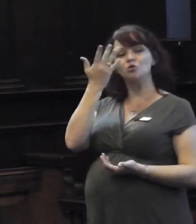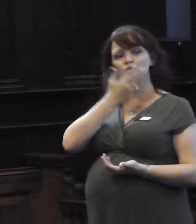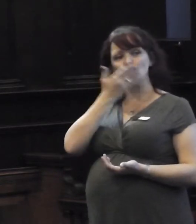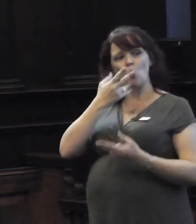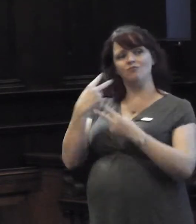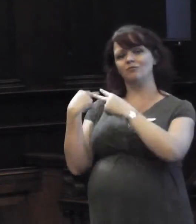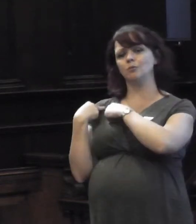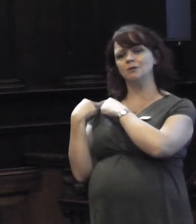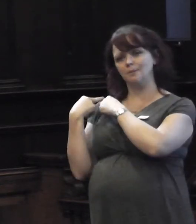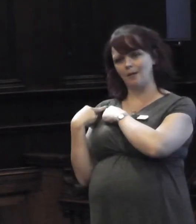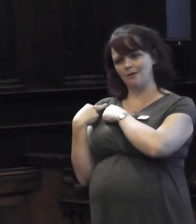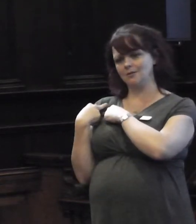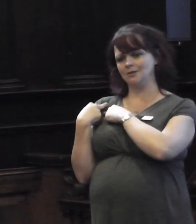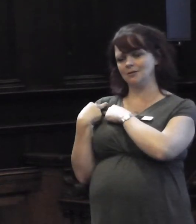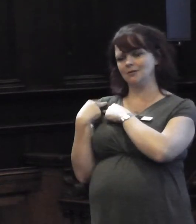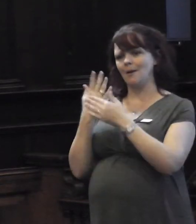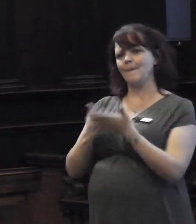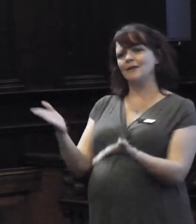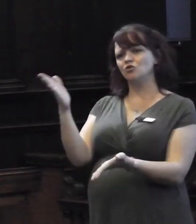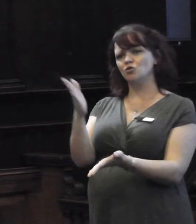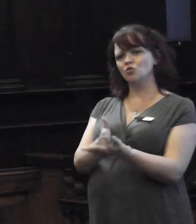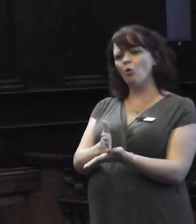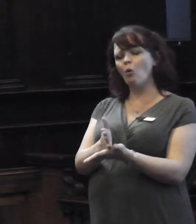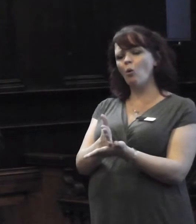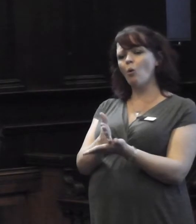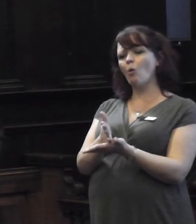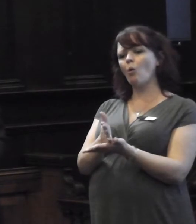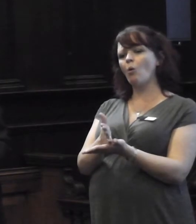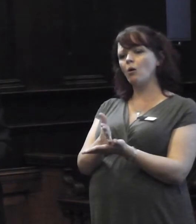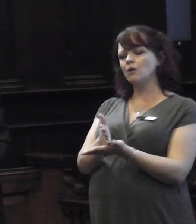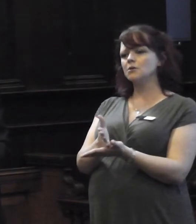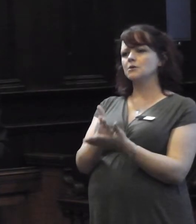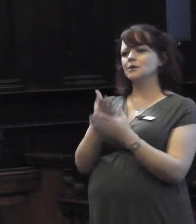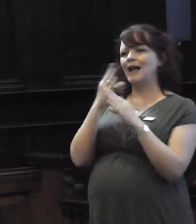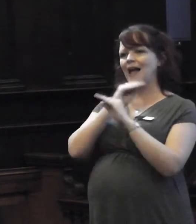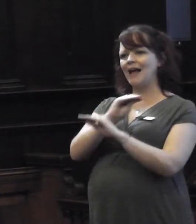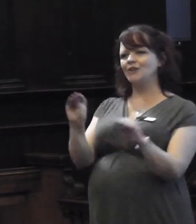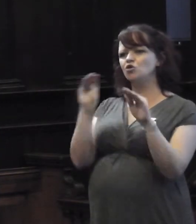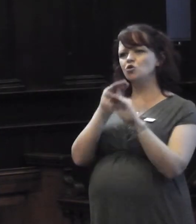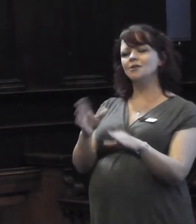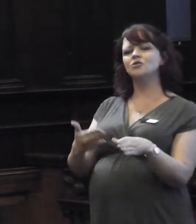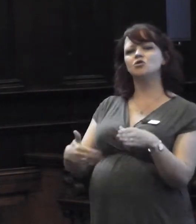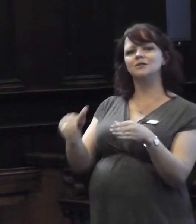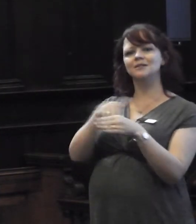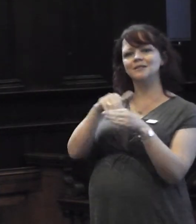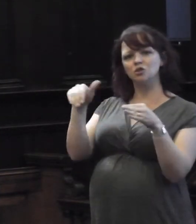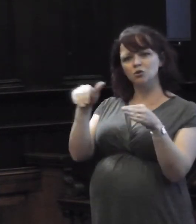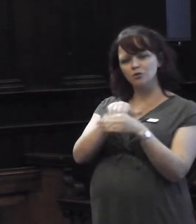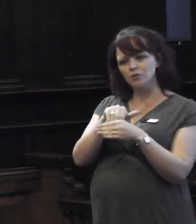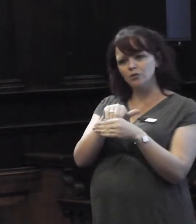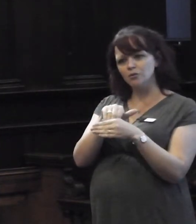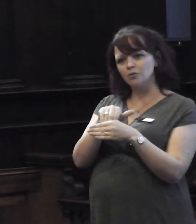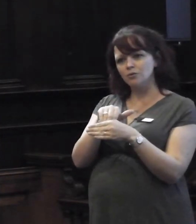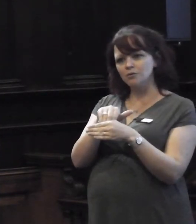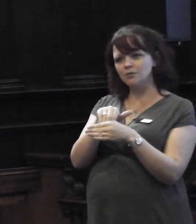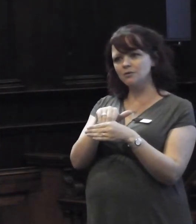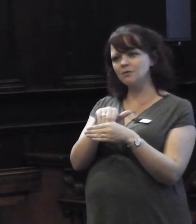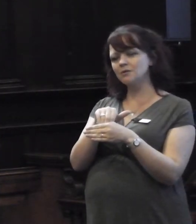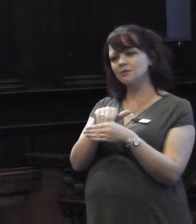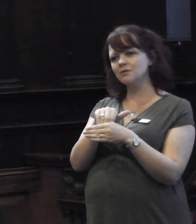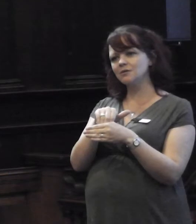schools to ensure that in some way education includes education about